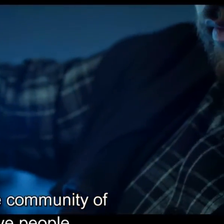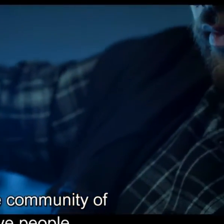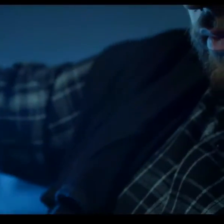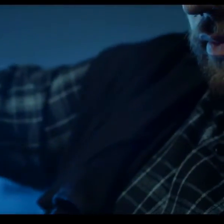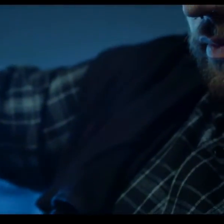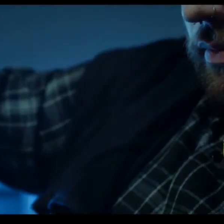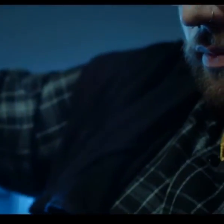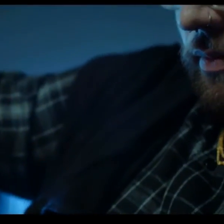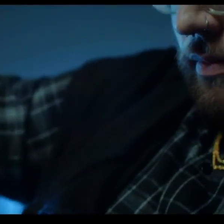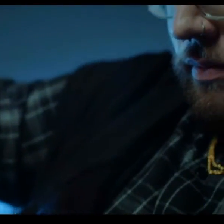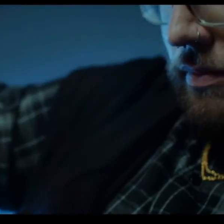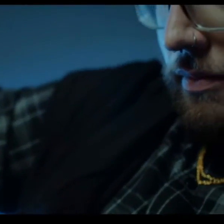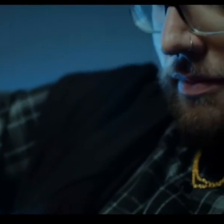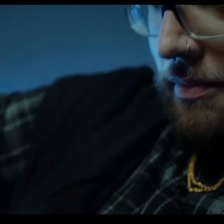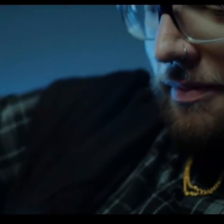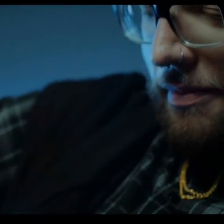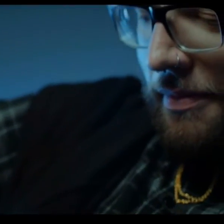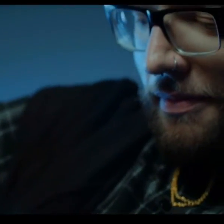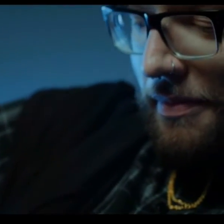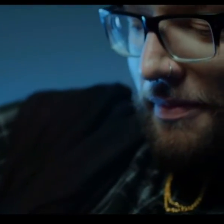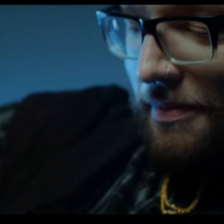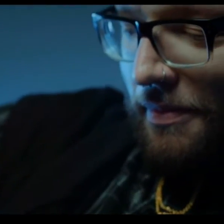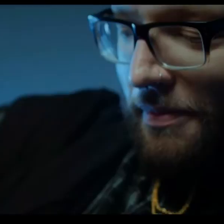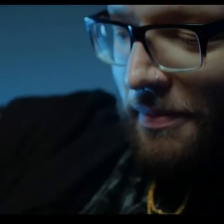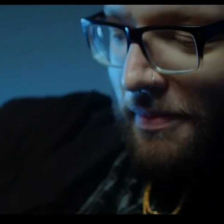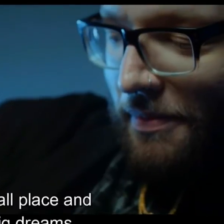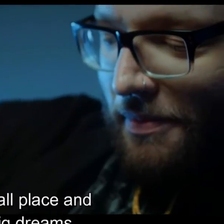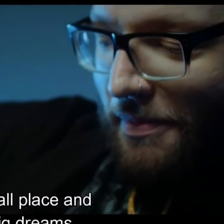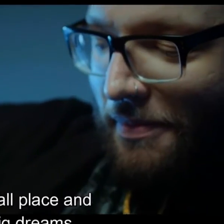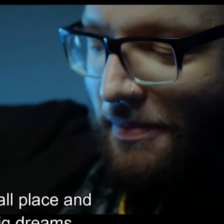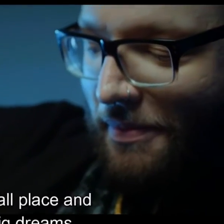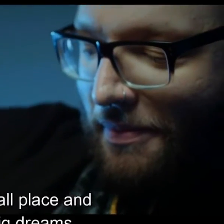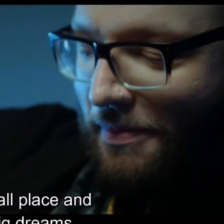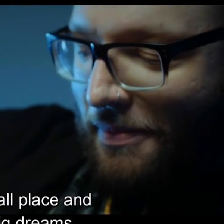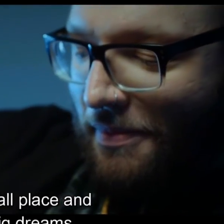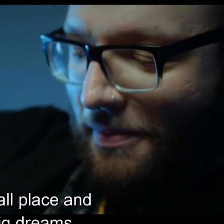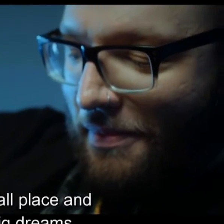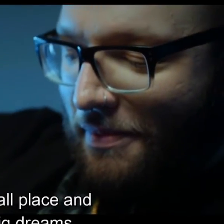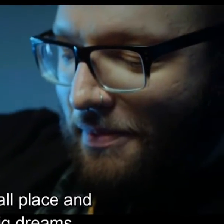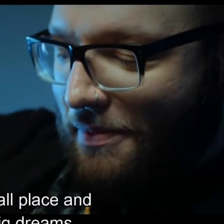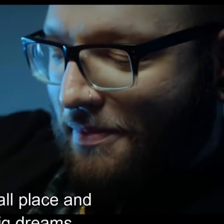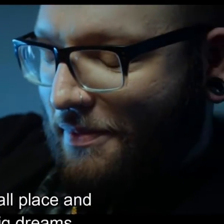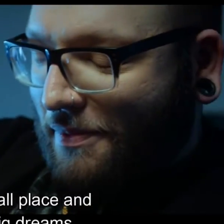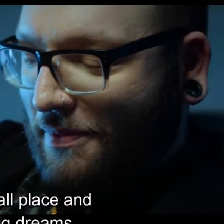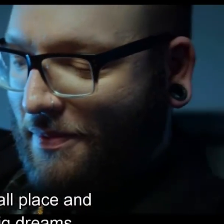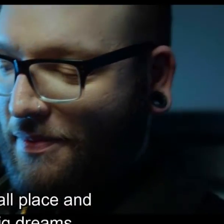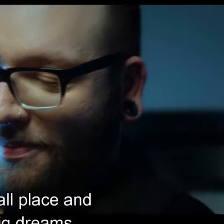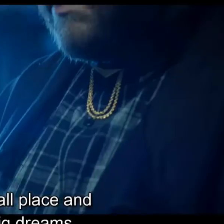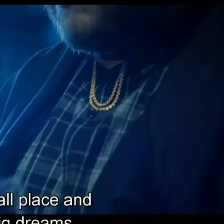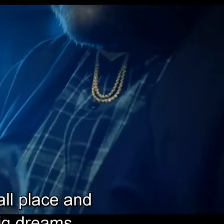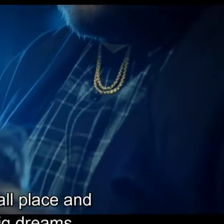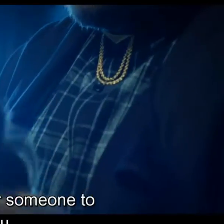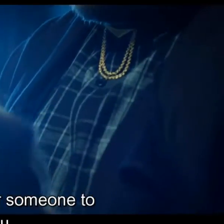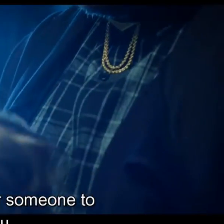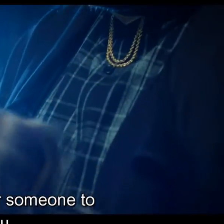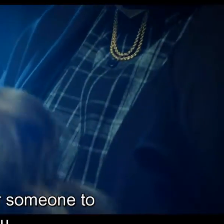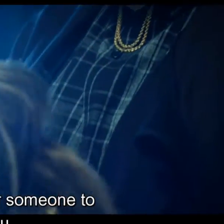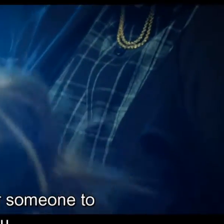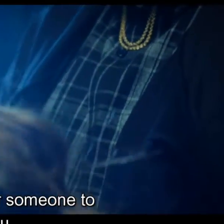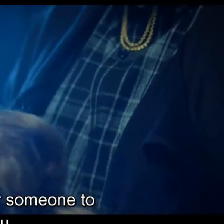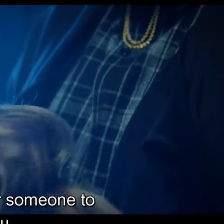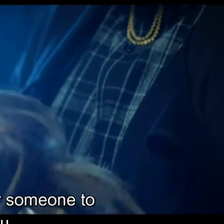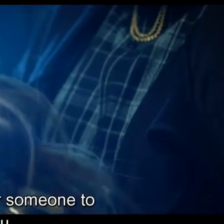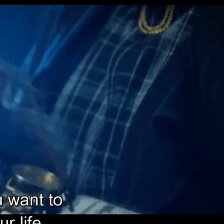Being from a small place and having really big dreams, it's really easy for someone to tell you that what you want to do with your life or where you see